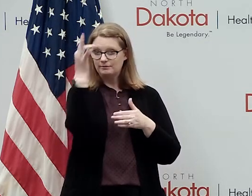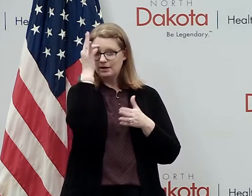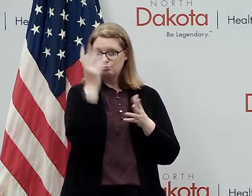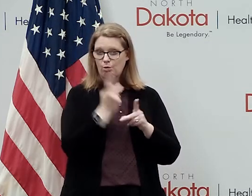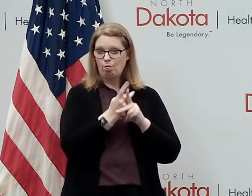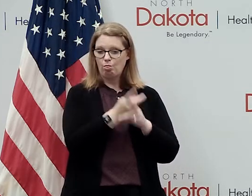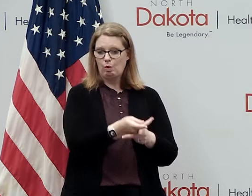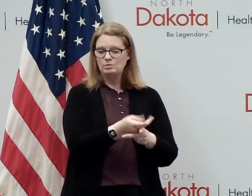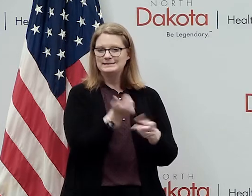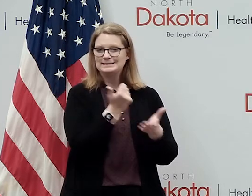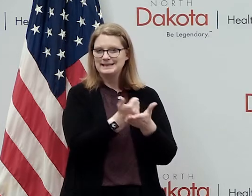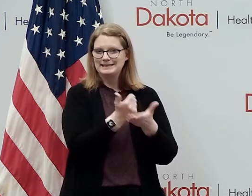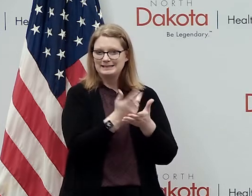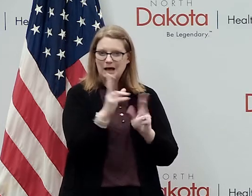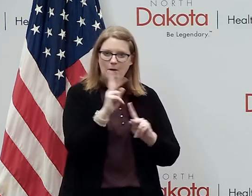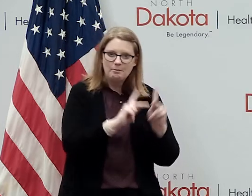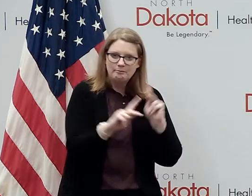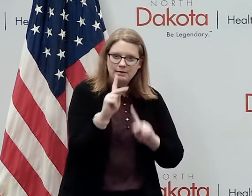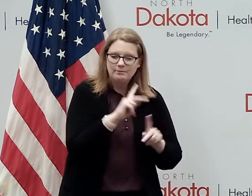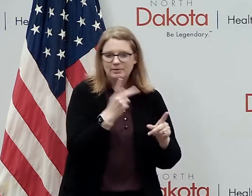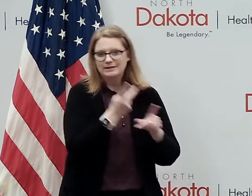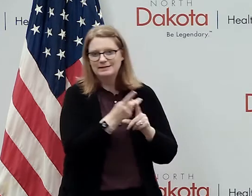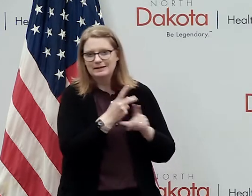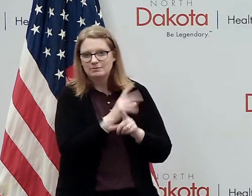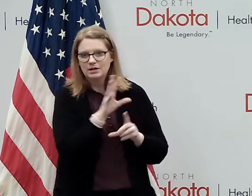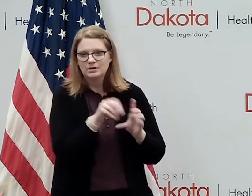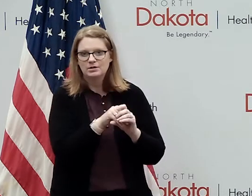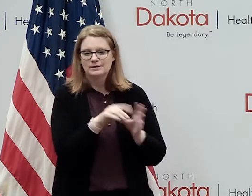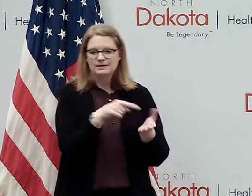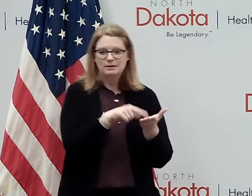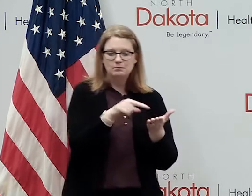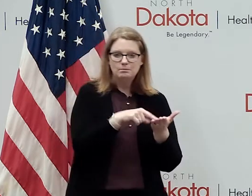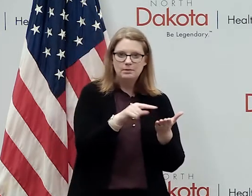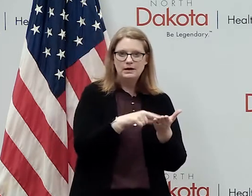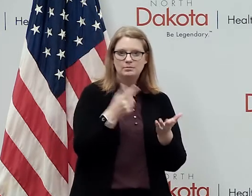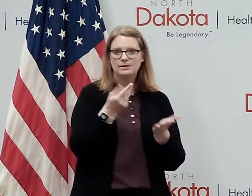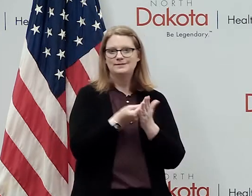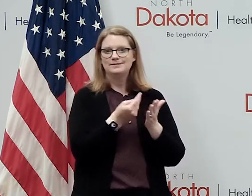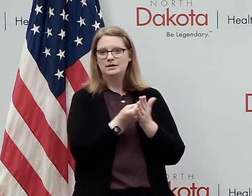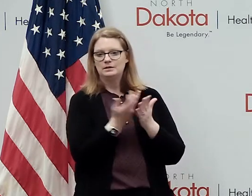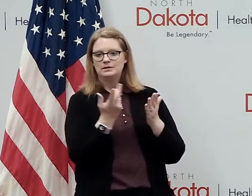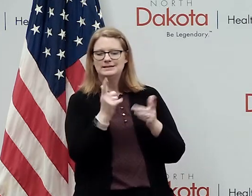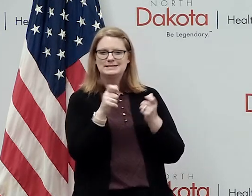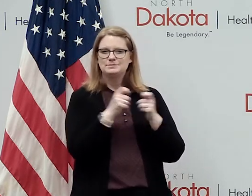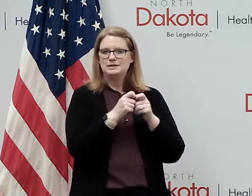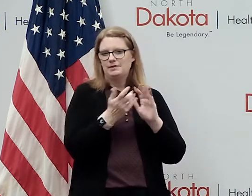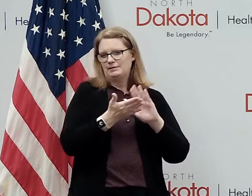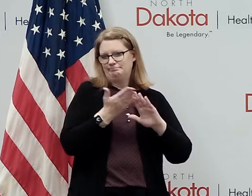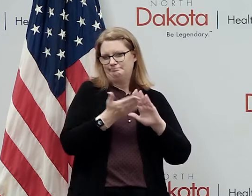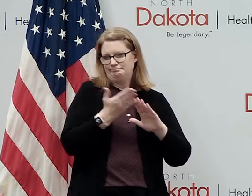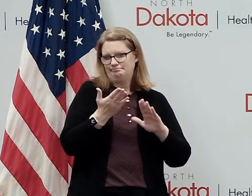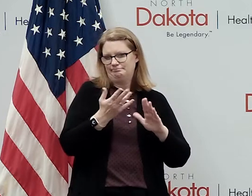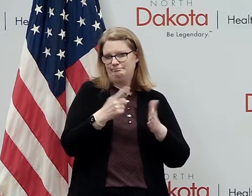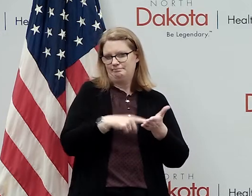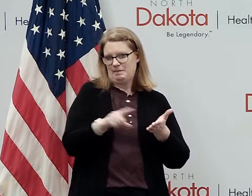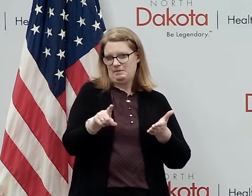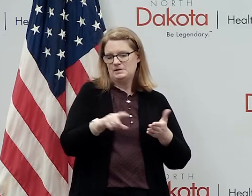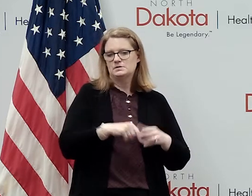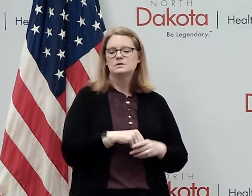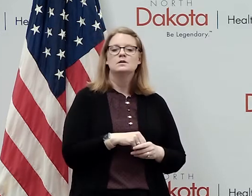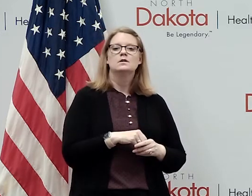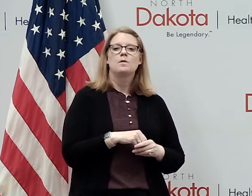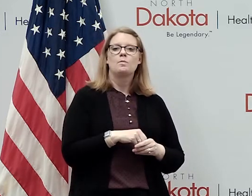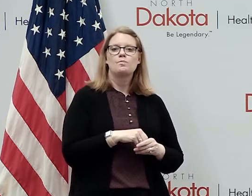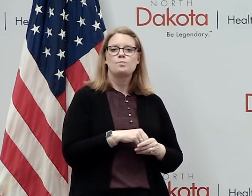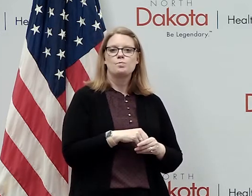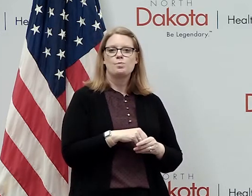rounds to help employers keep employees on their payroll, provided funding for payroll and certain operating expenses. And then